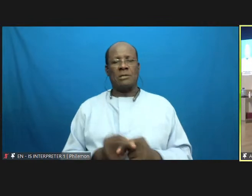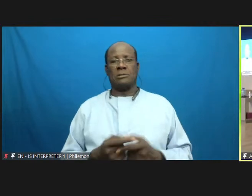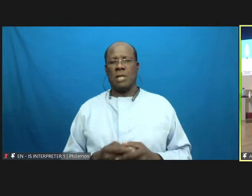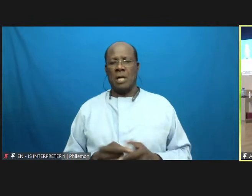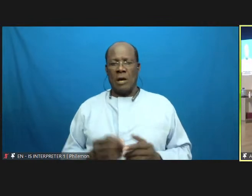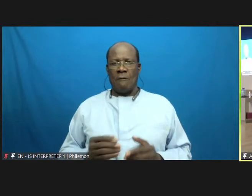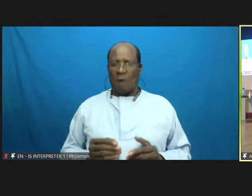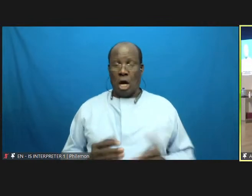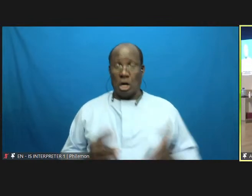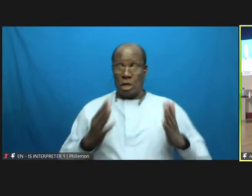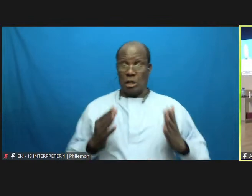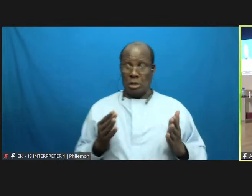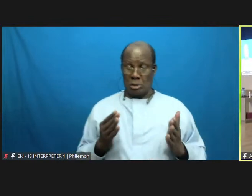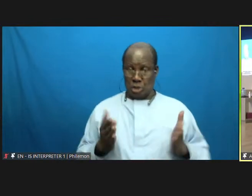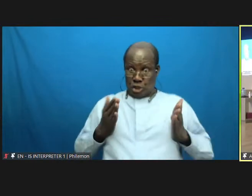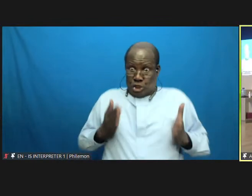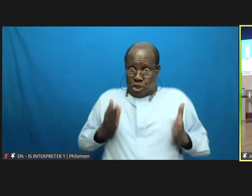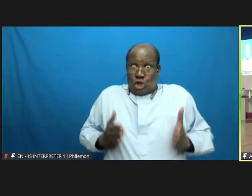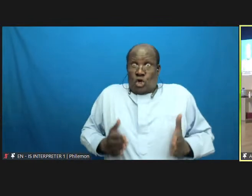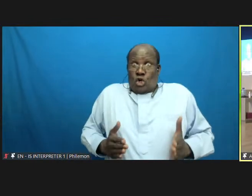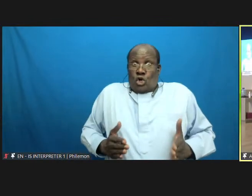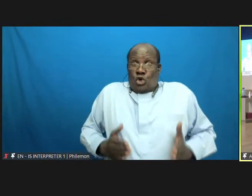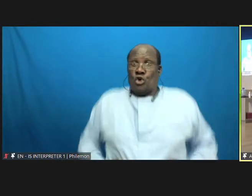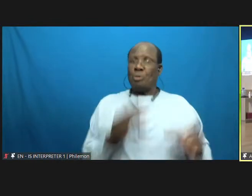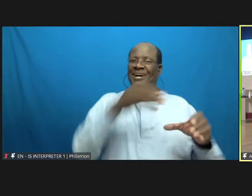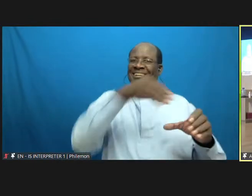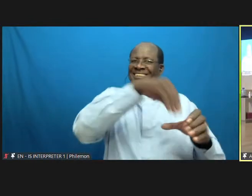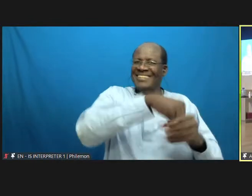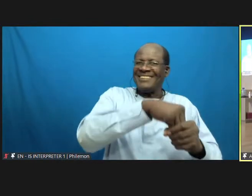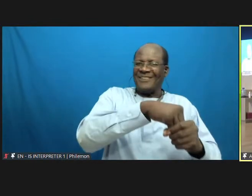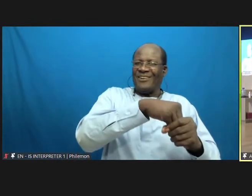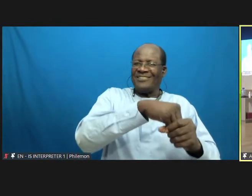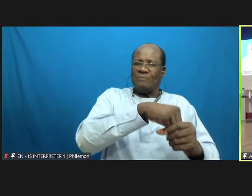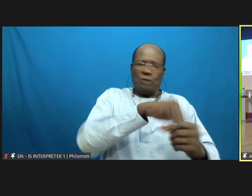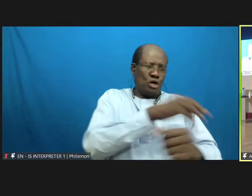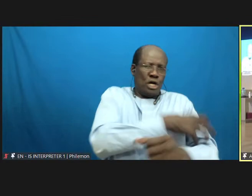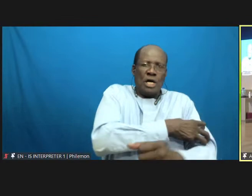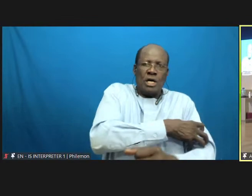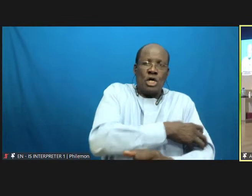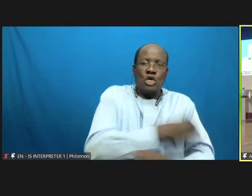The critical human capital can be developed by empowering the youth,